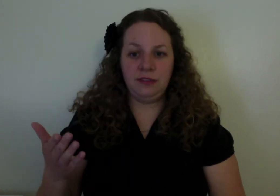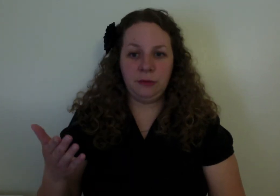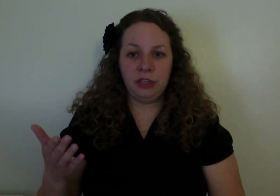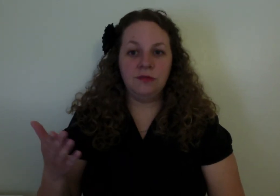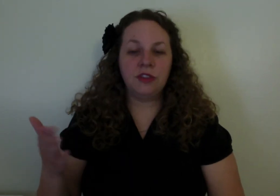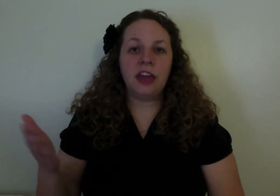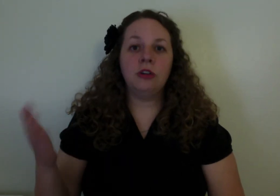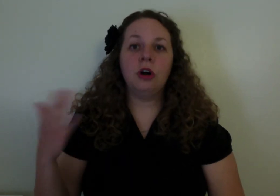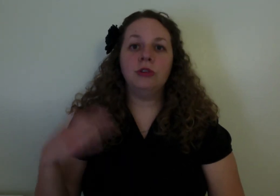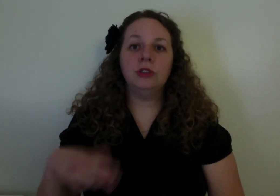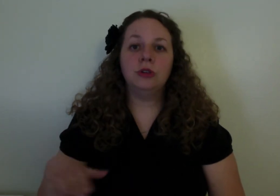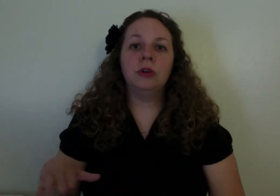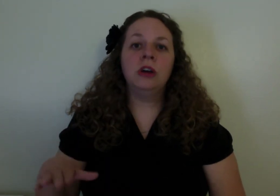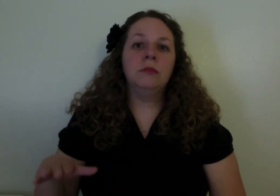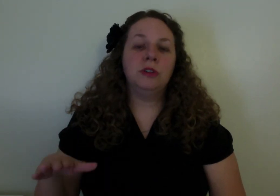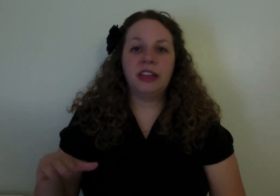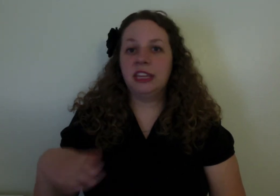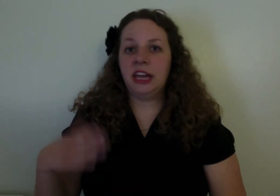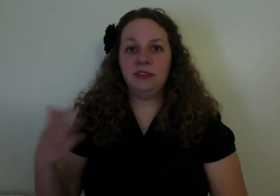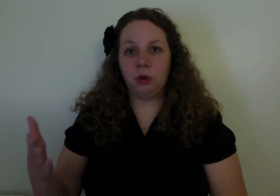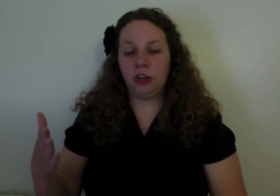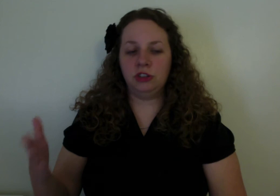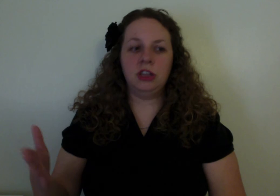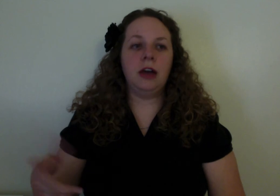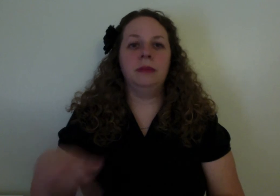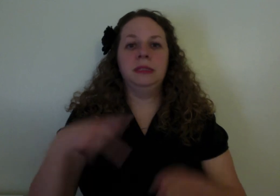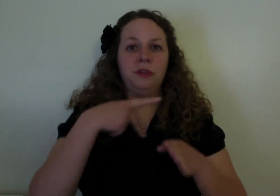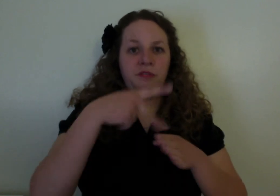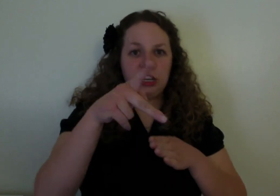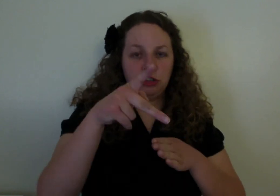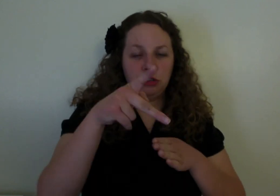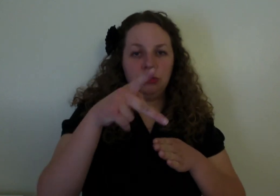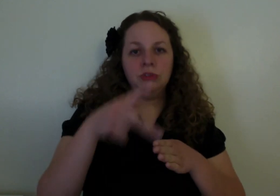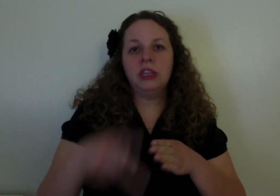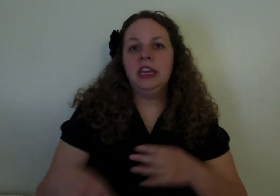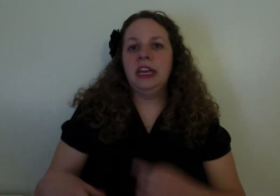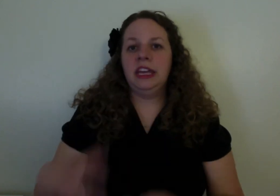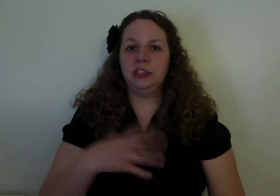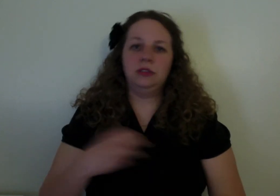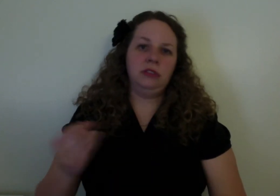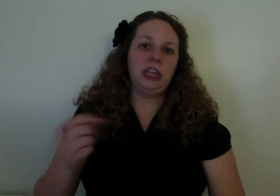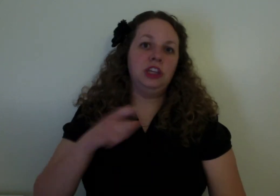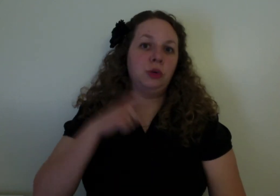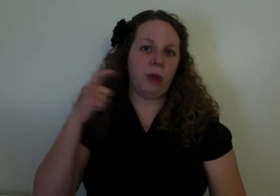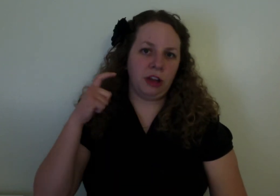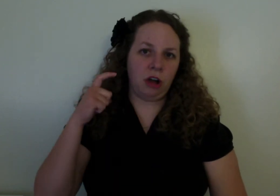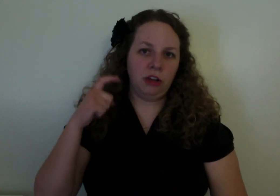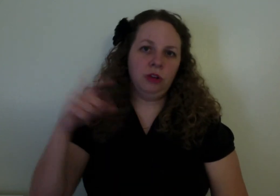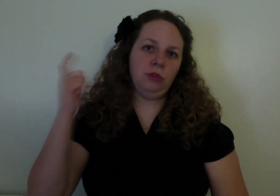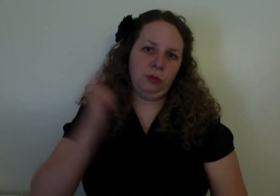information for that. You'll also provide the kind of workers. It's professionals, it's like, white collar or white